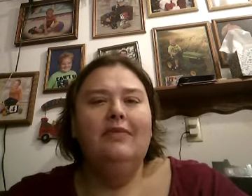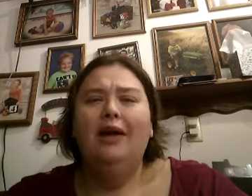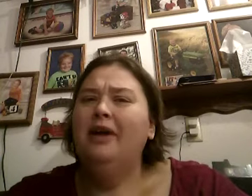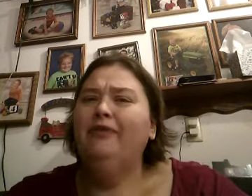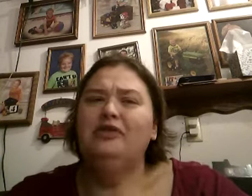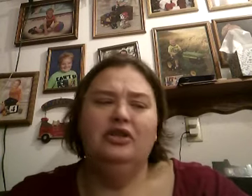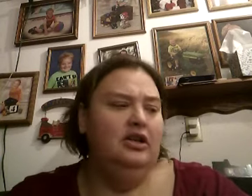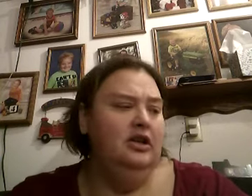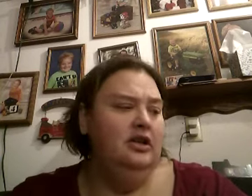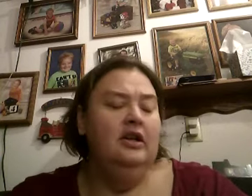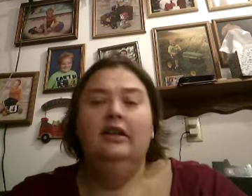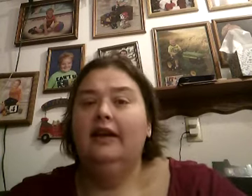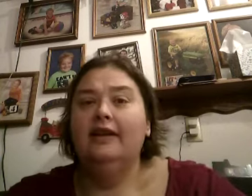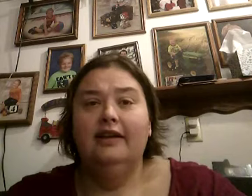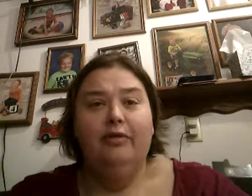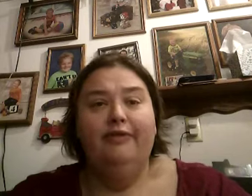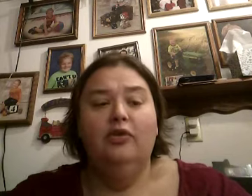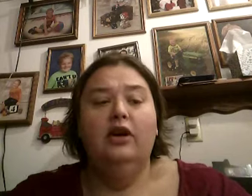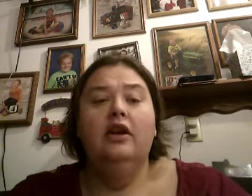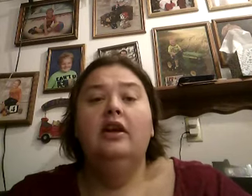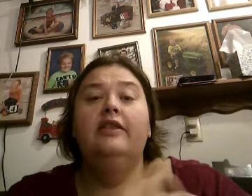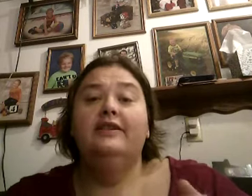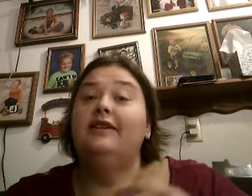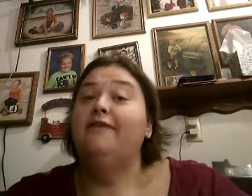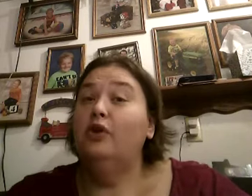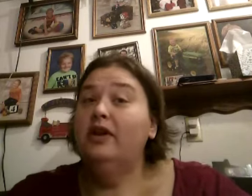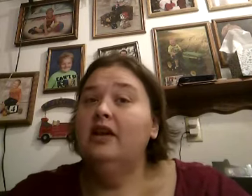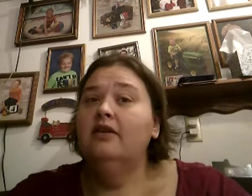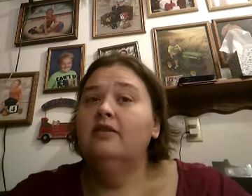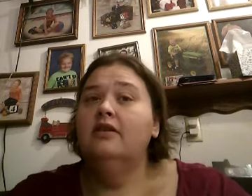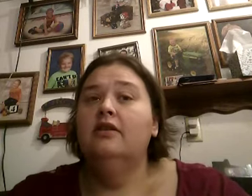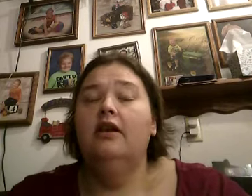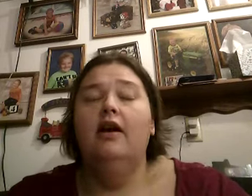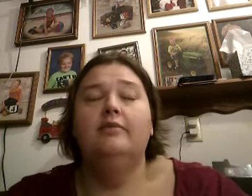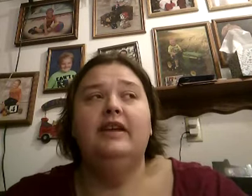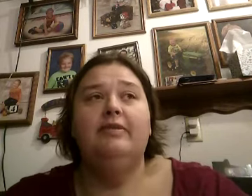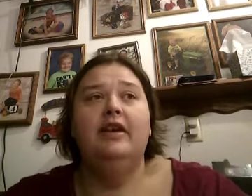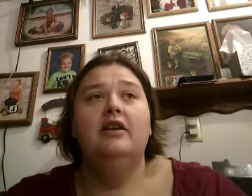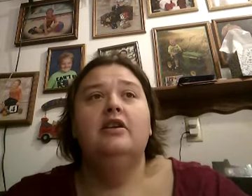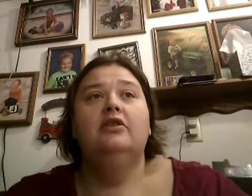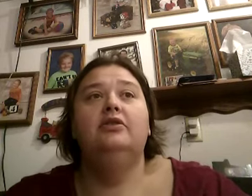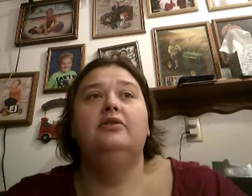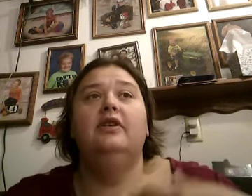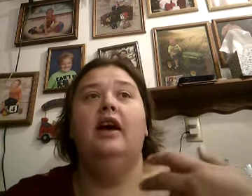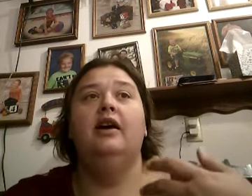I'm not for sure. Like I said before, this is a voting type thing to